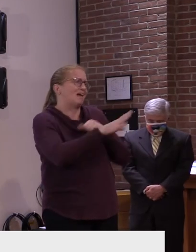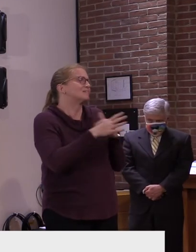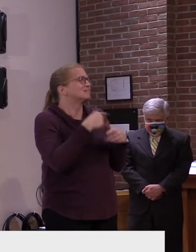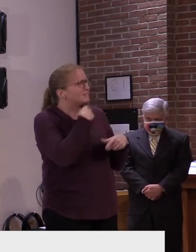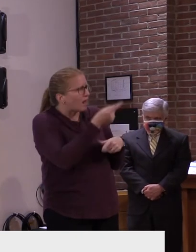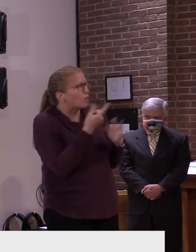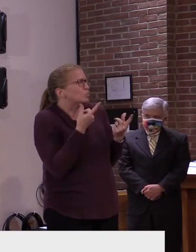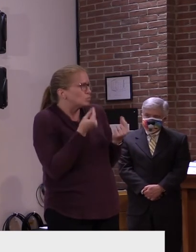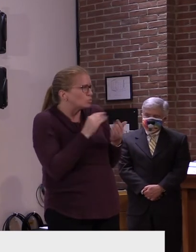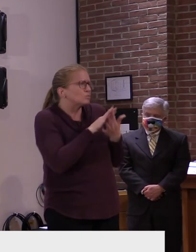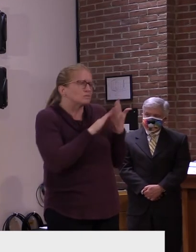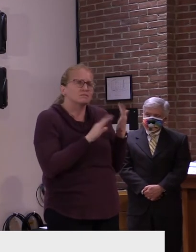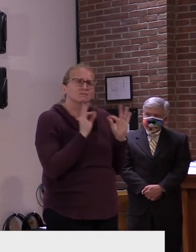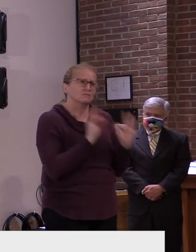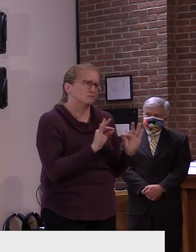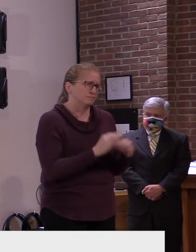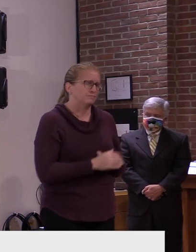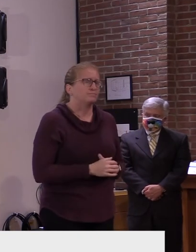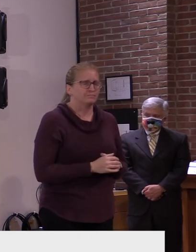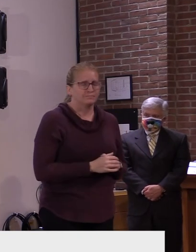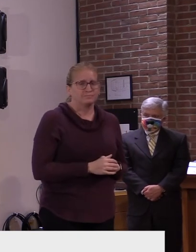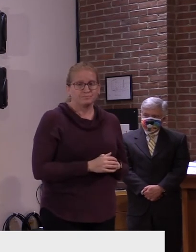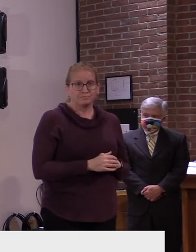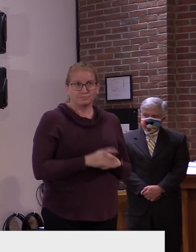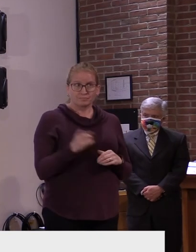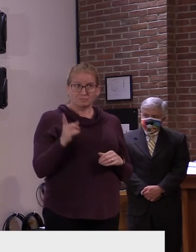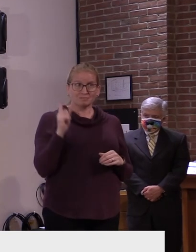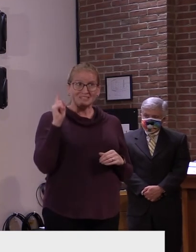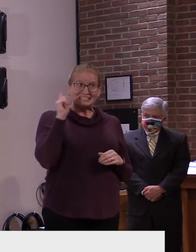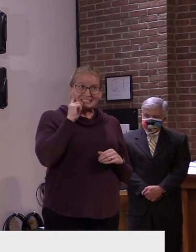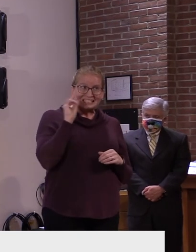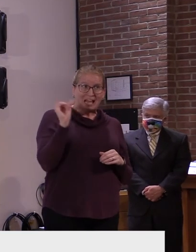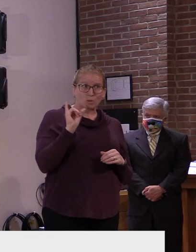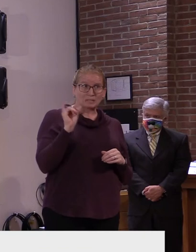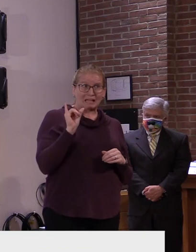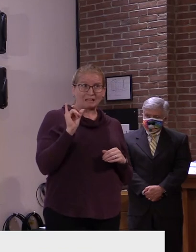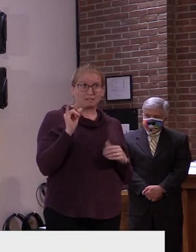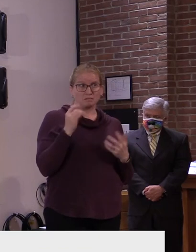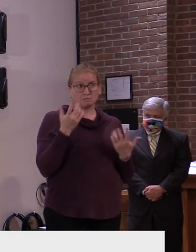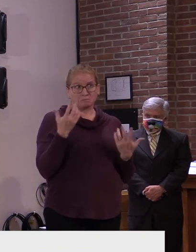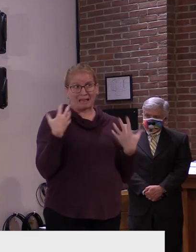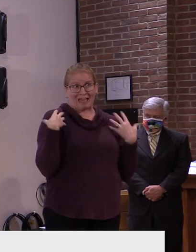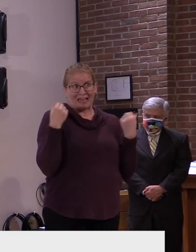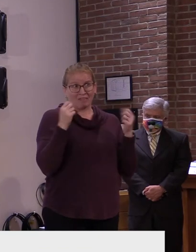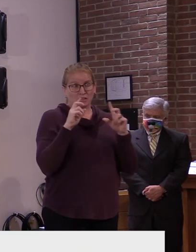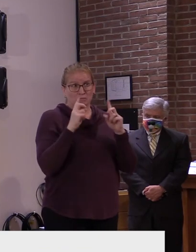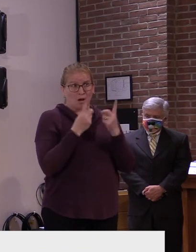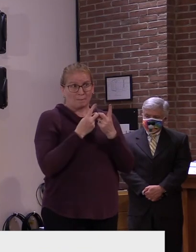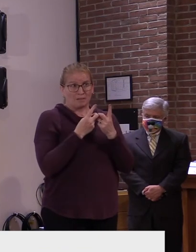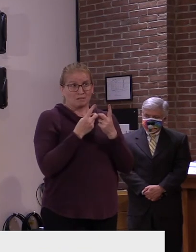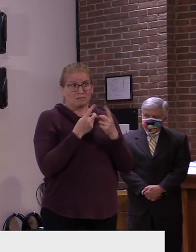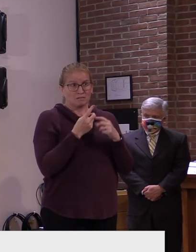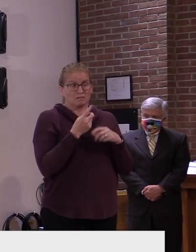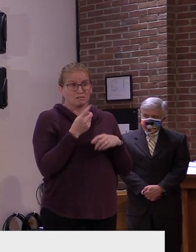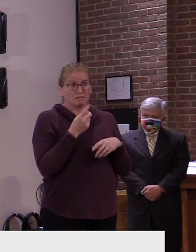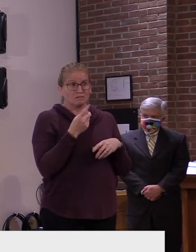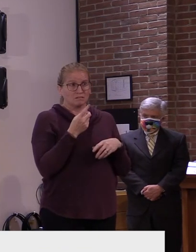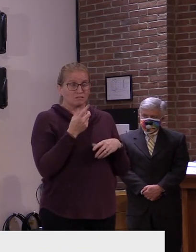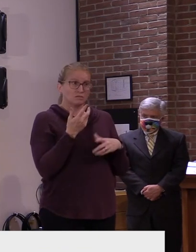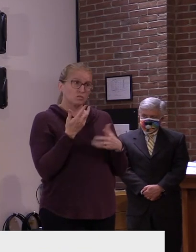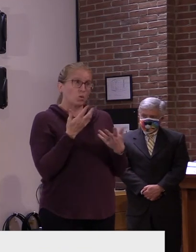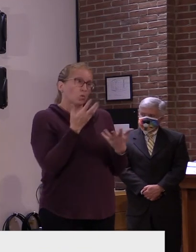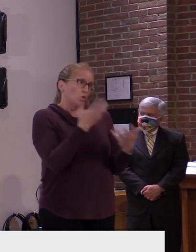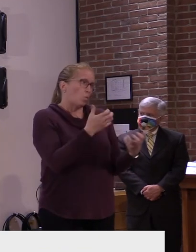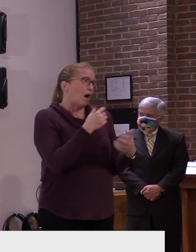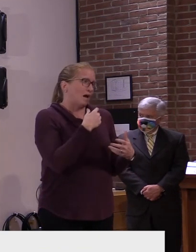thank you that's helpful so it sounds as if the guidance from the health department is that you would advise businesses to try to be as